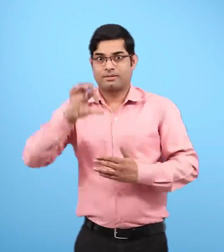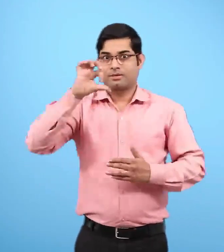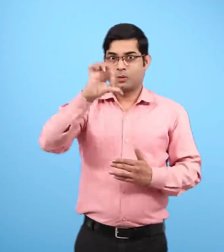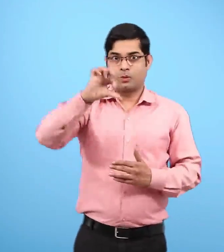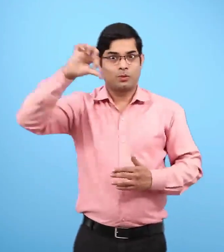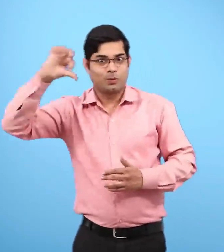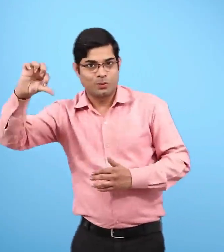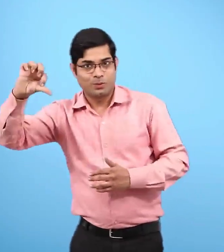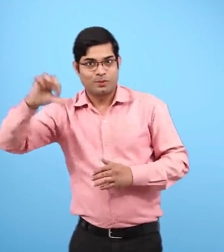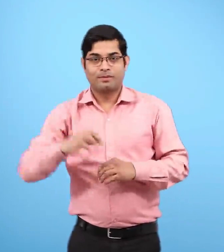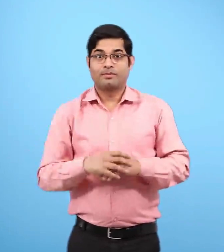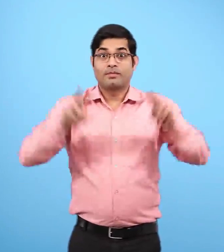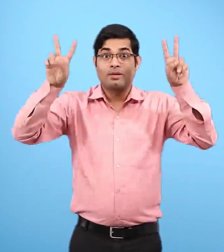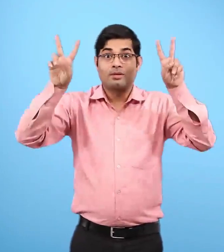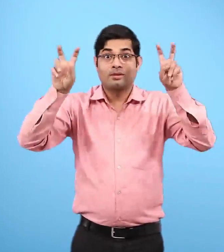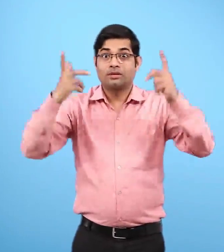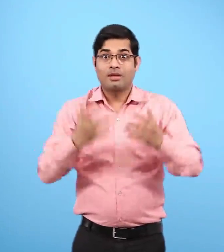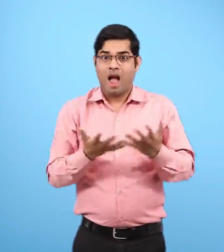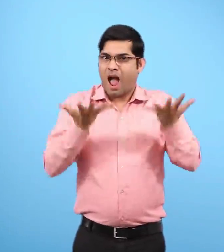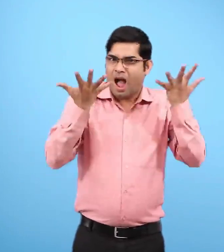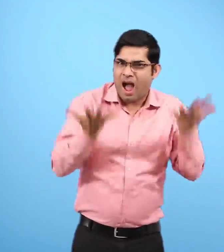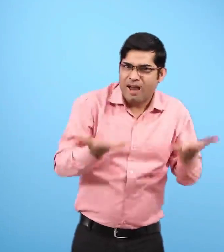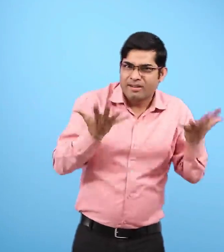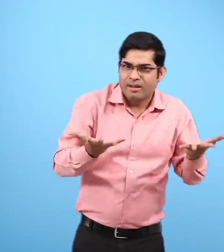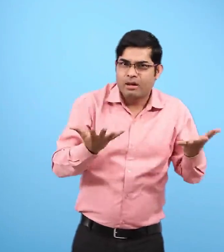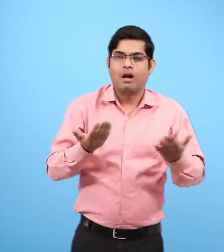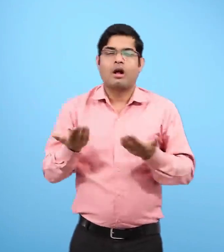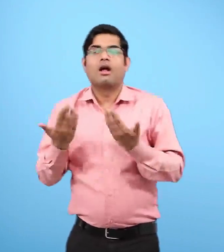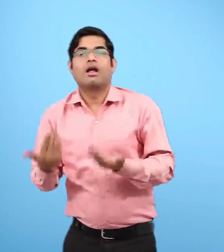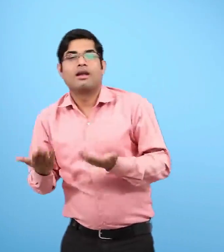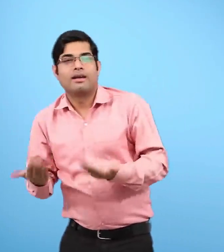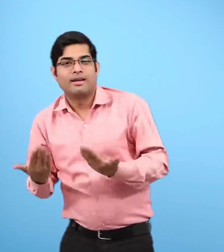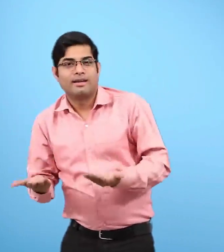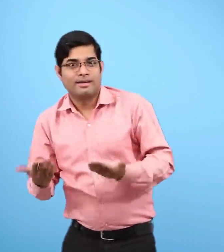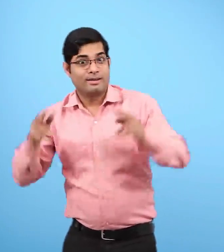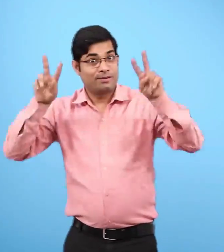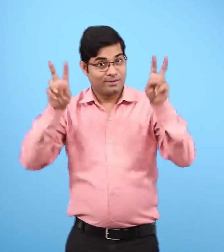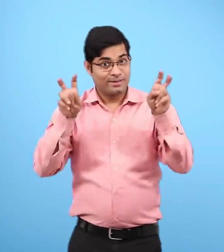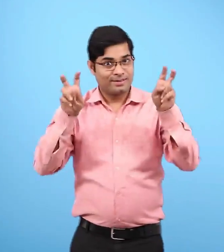Page 99. Heavier and lighter.